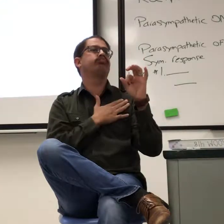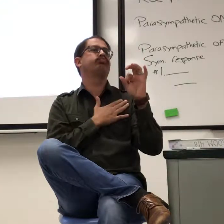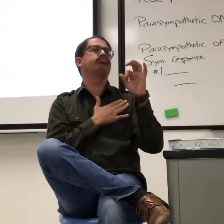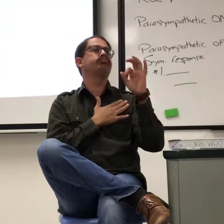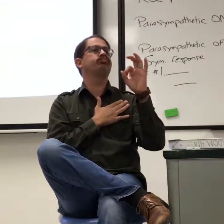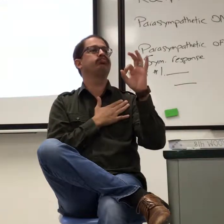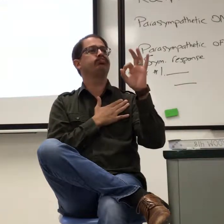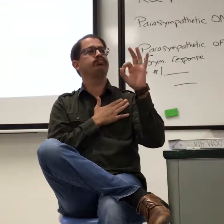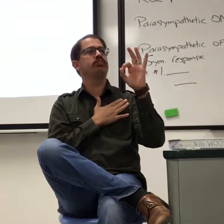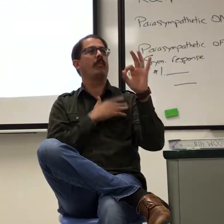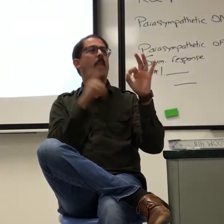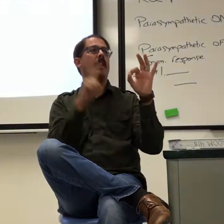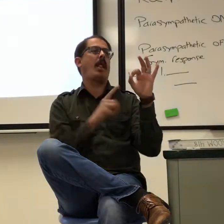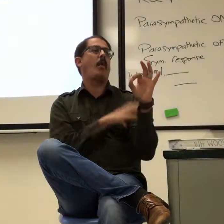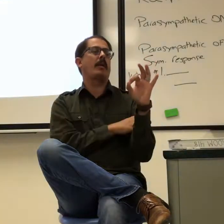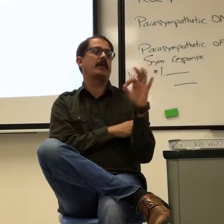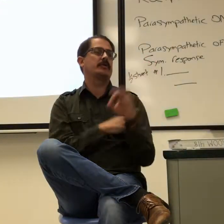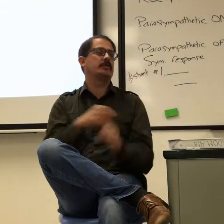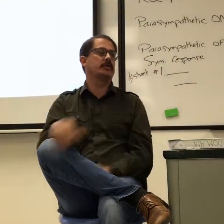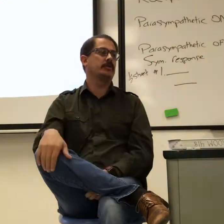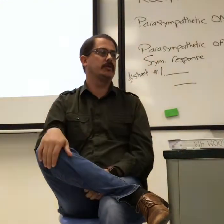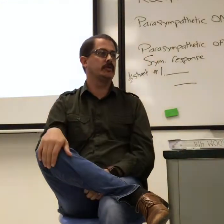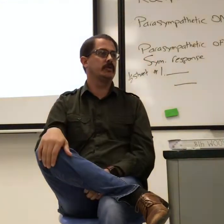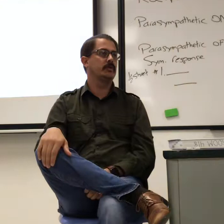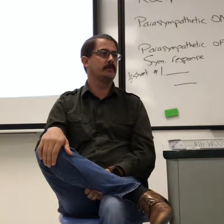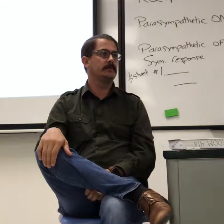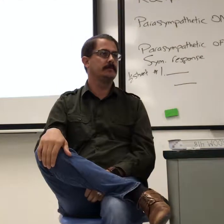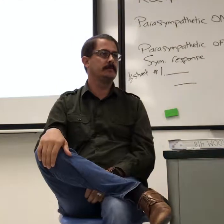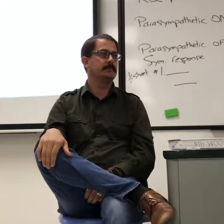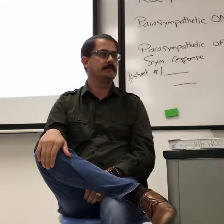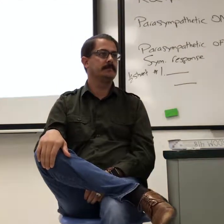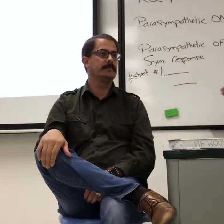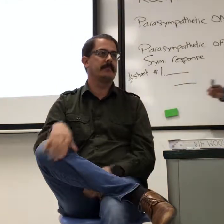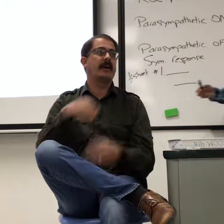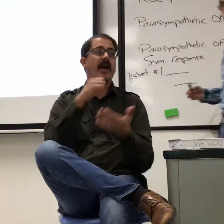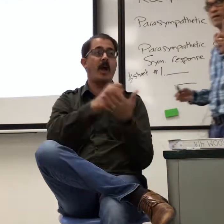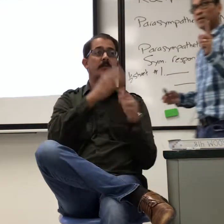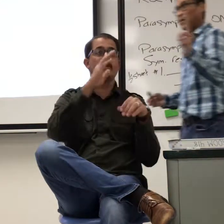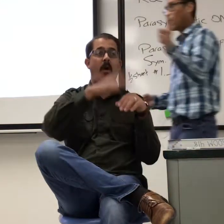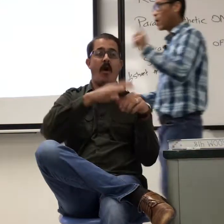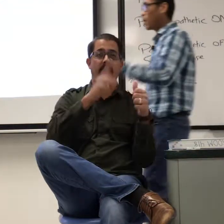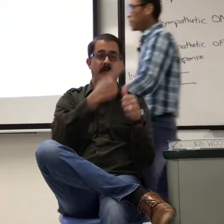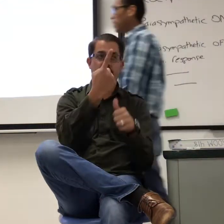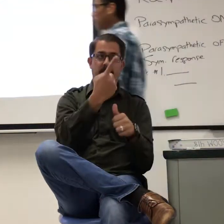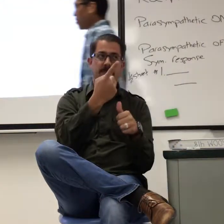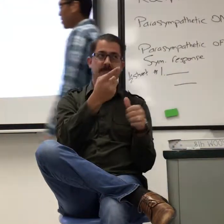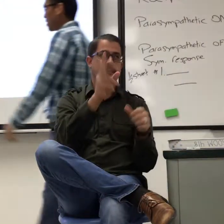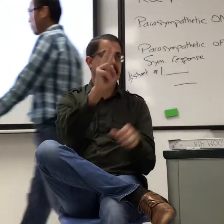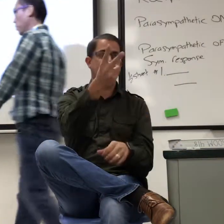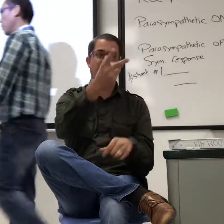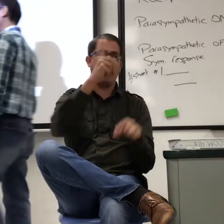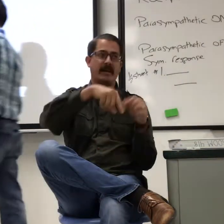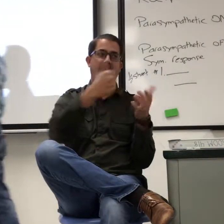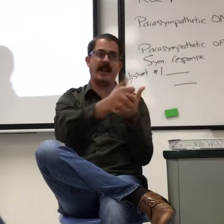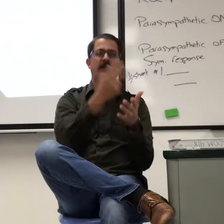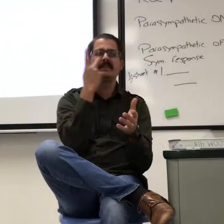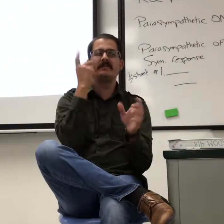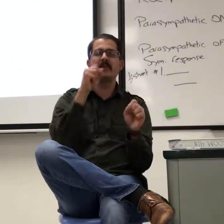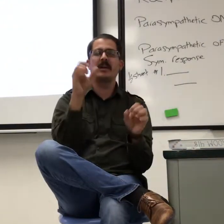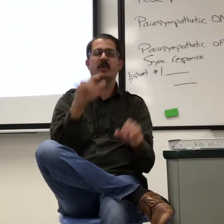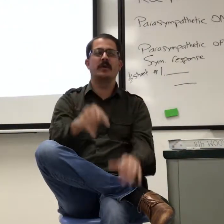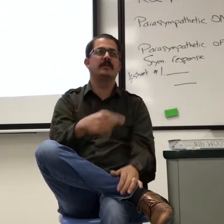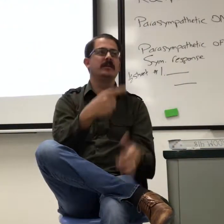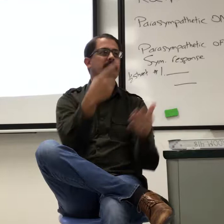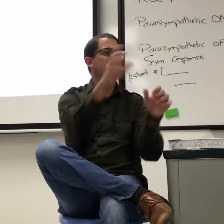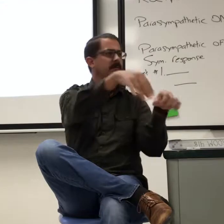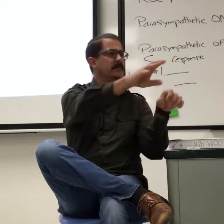Boom, boom, boom. See if you can do it. So I helped you on the first one. No help on the second one. Let's see if you can do it. Talk to